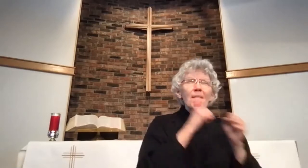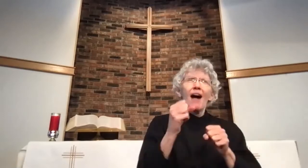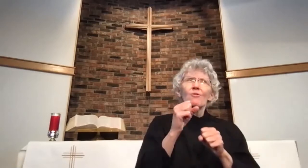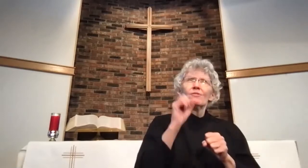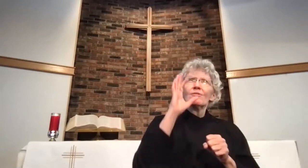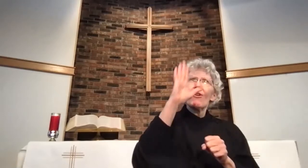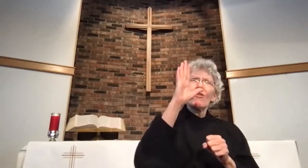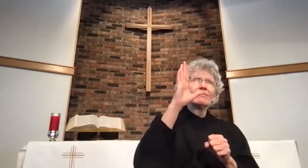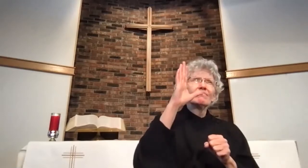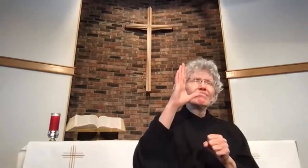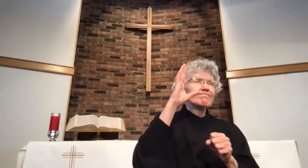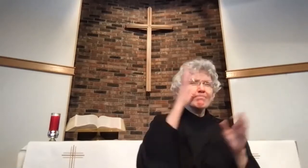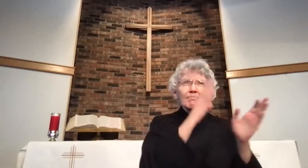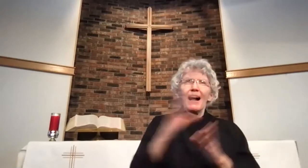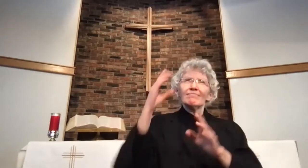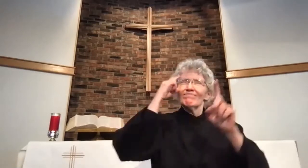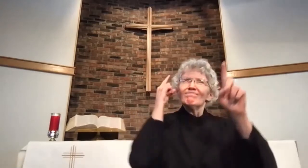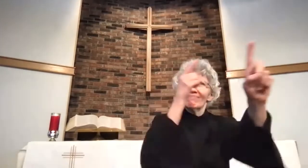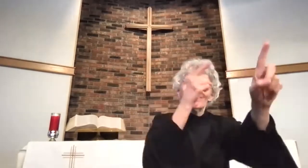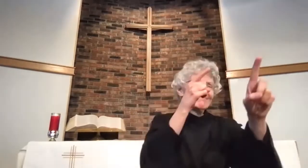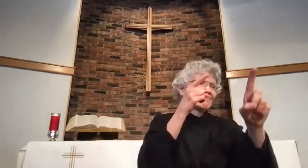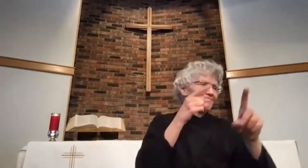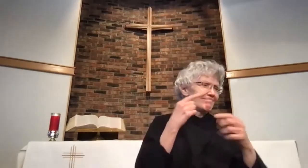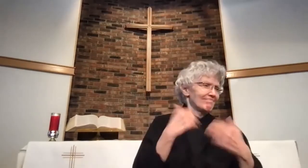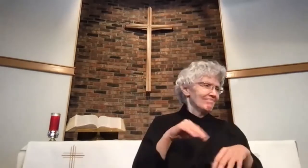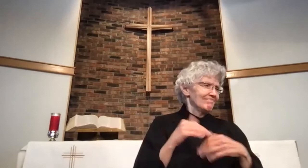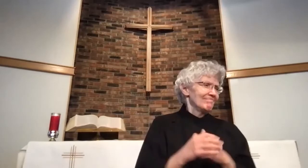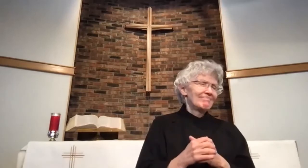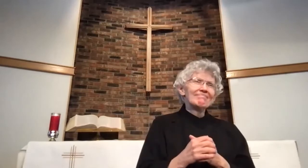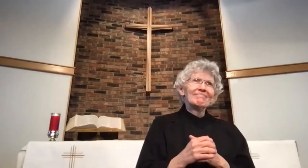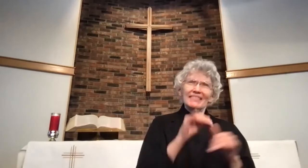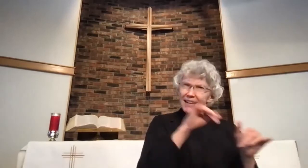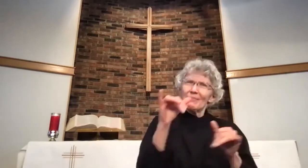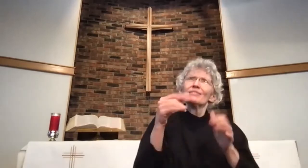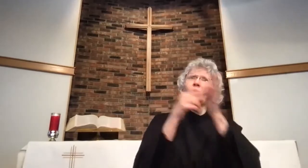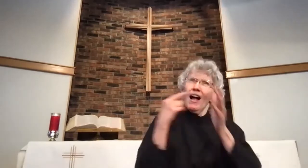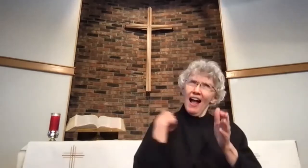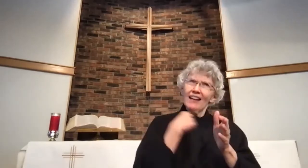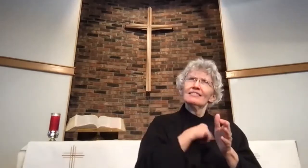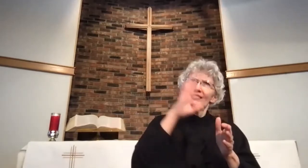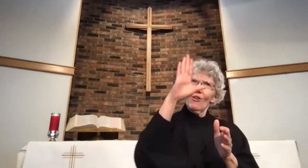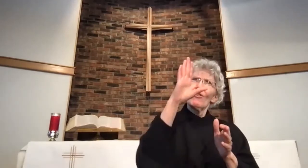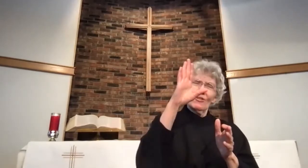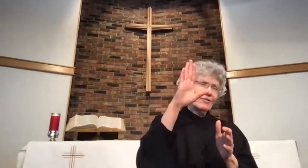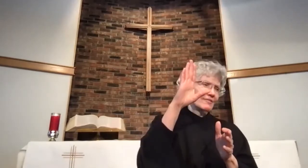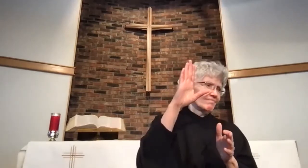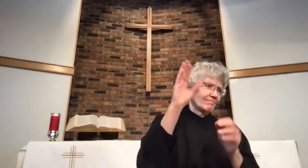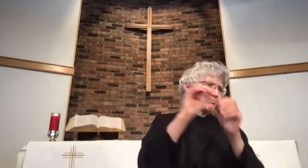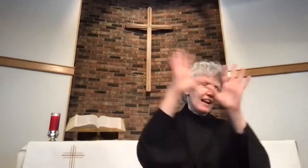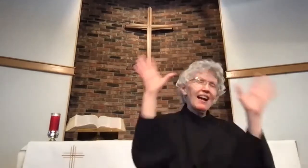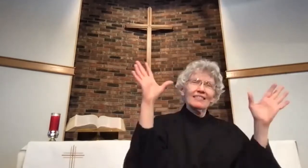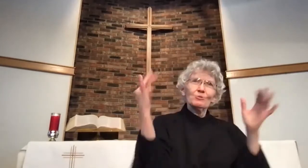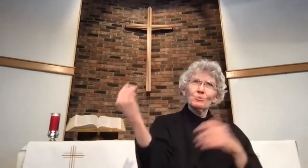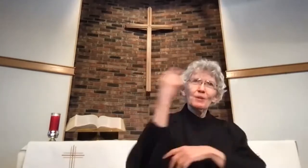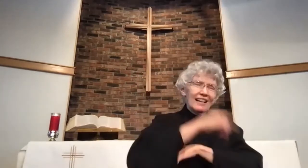In blinding light, you revealed to your disciples a hint of your